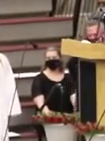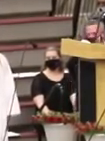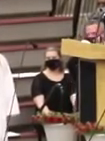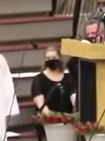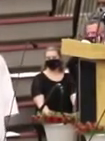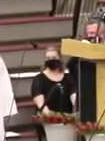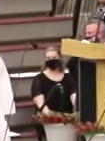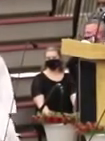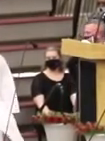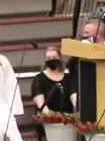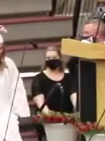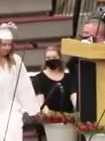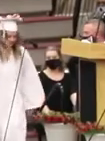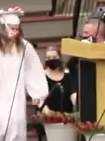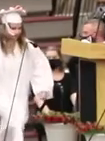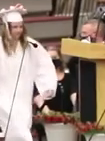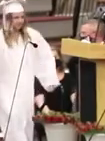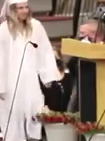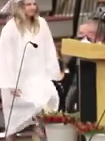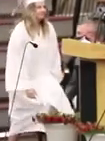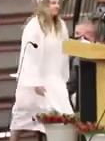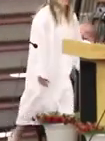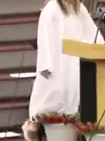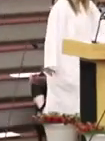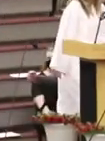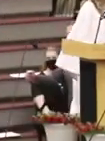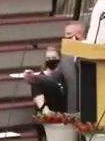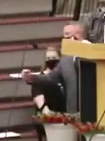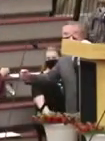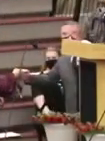Emma Rose Sipa Milano.